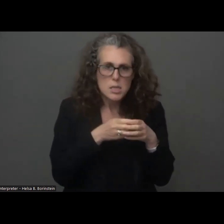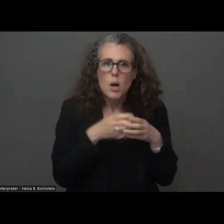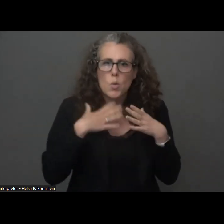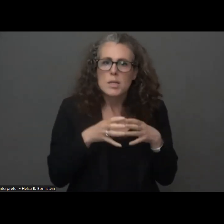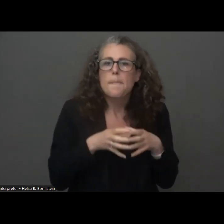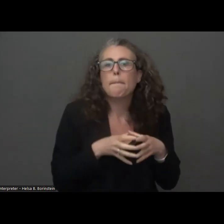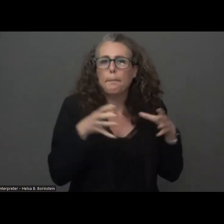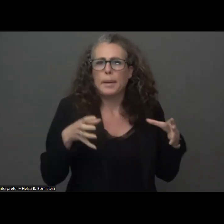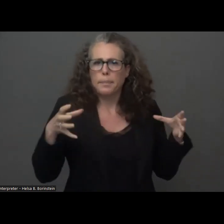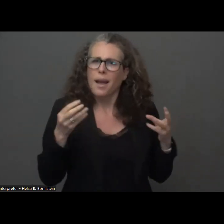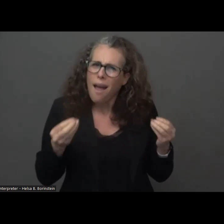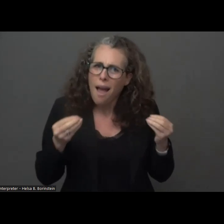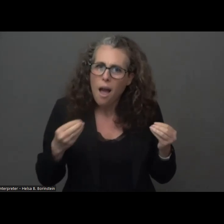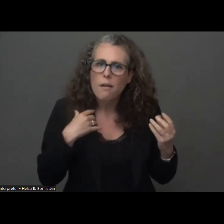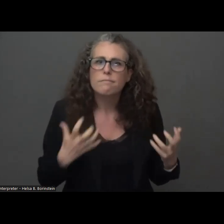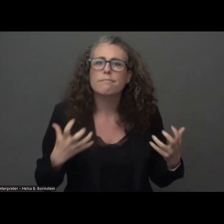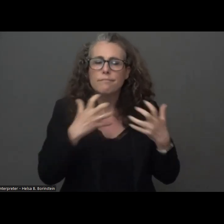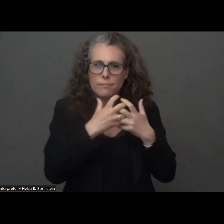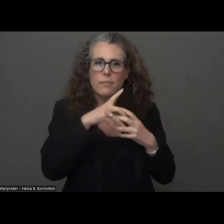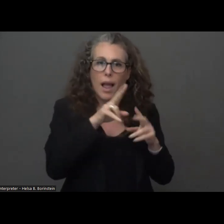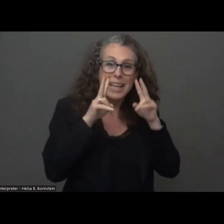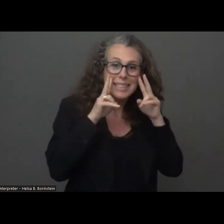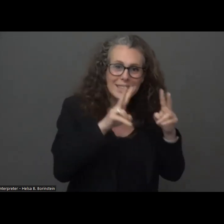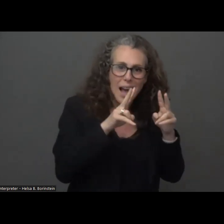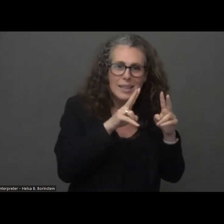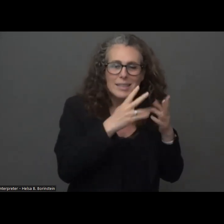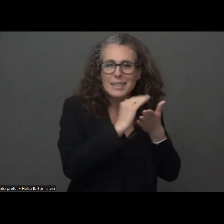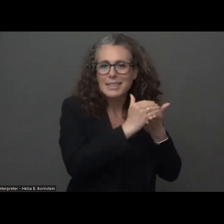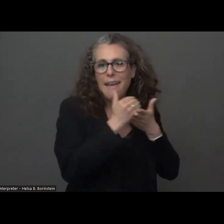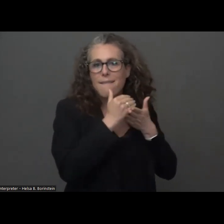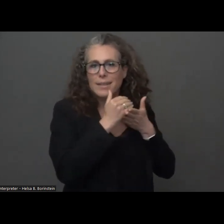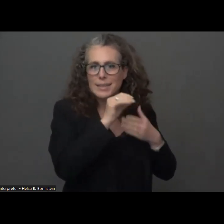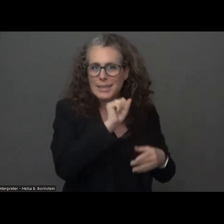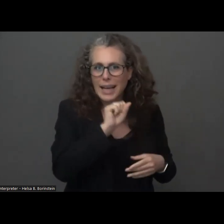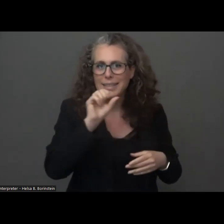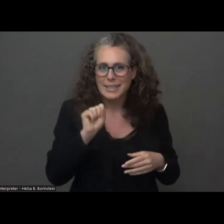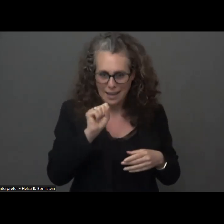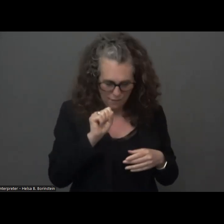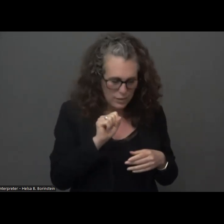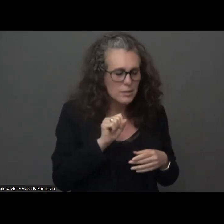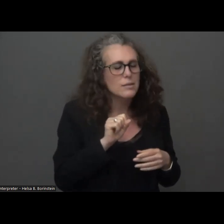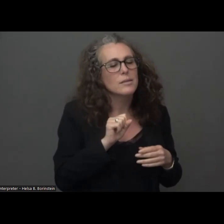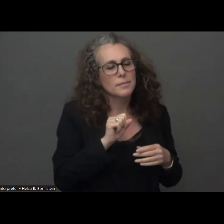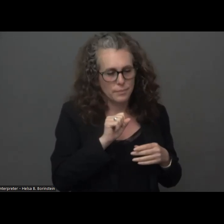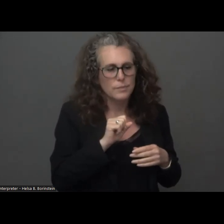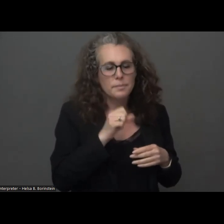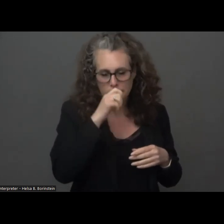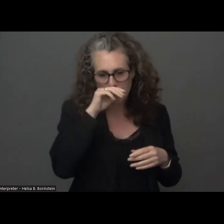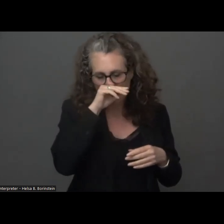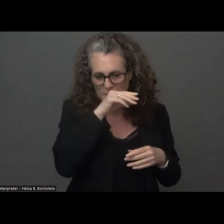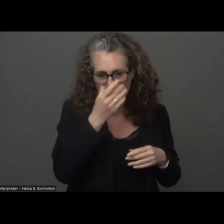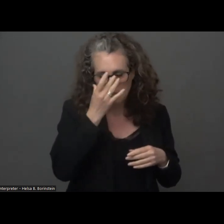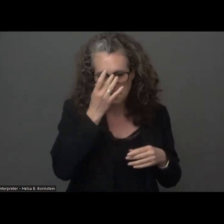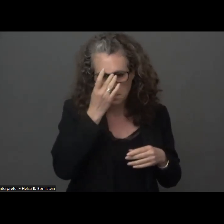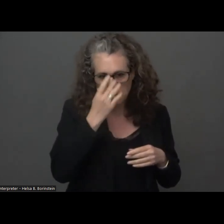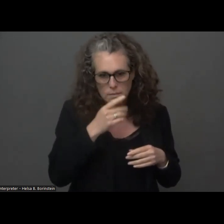with an organization called Site Savers to promote and mainstream inclusion and diversity across our value chain through this program called